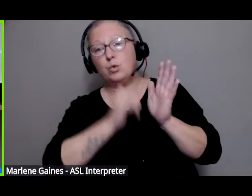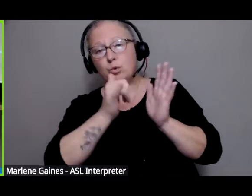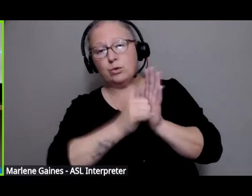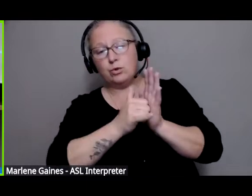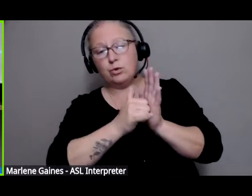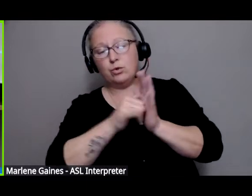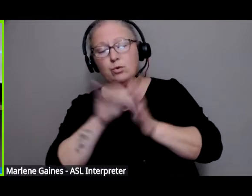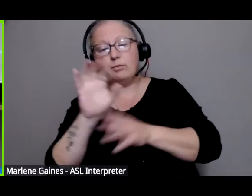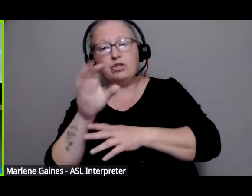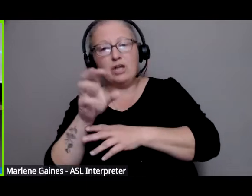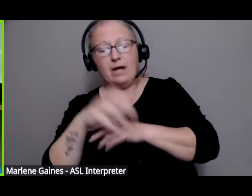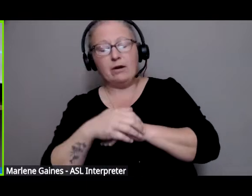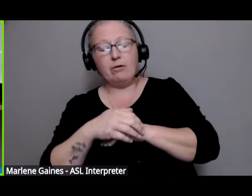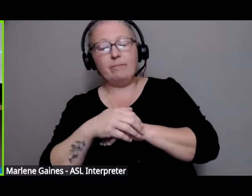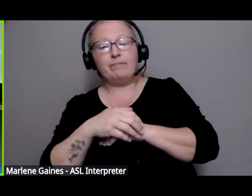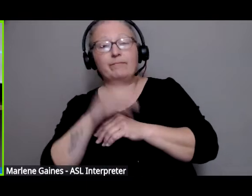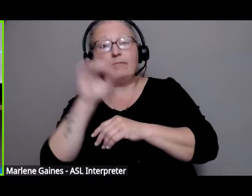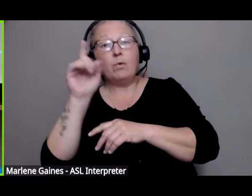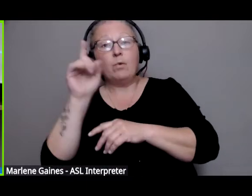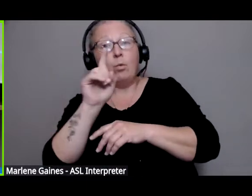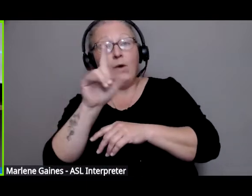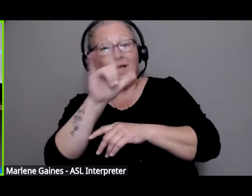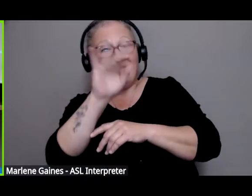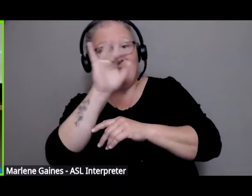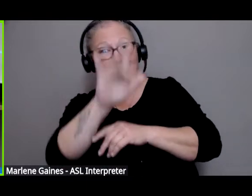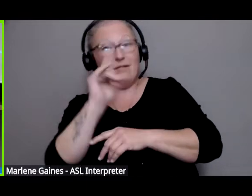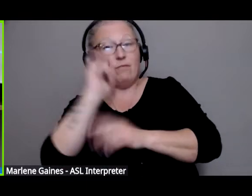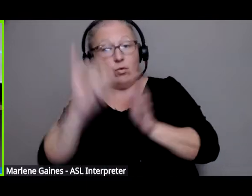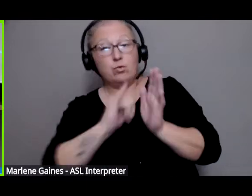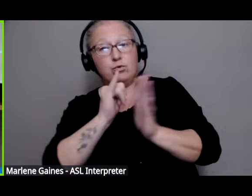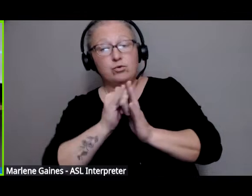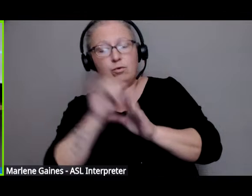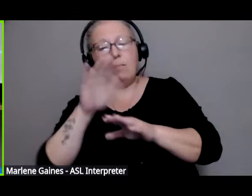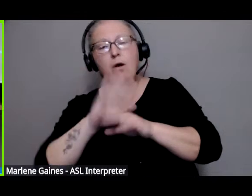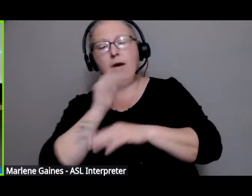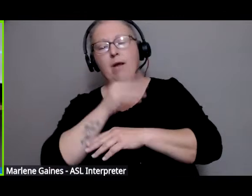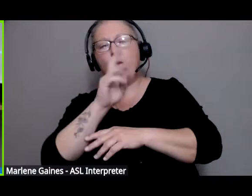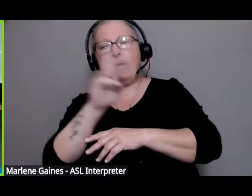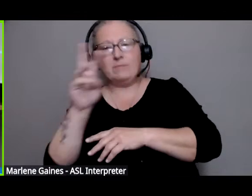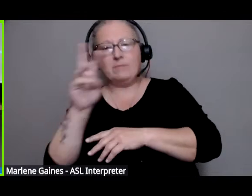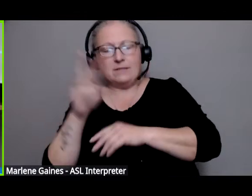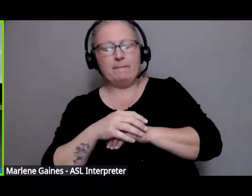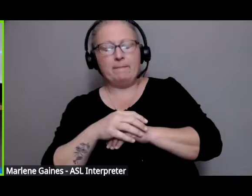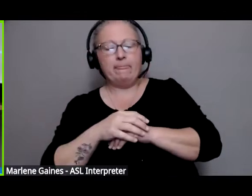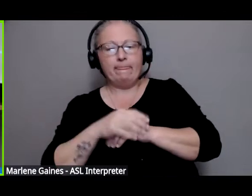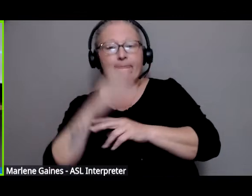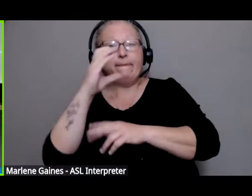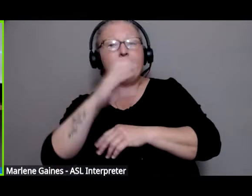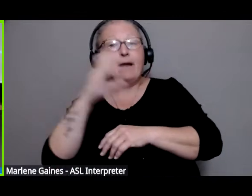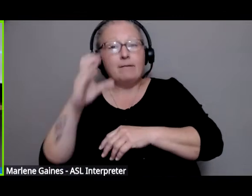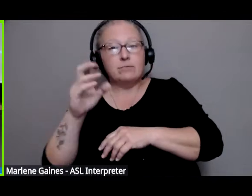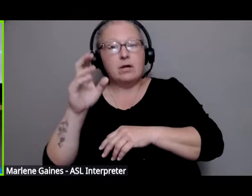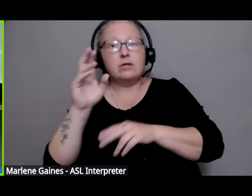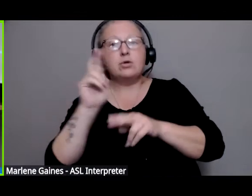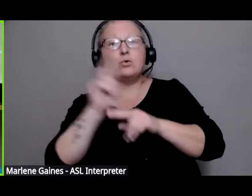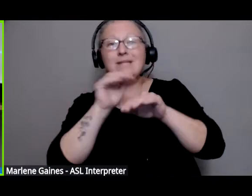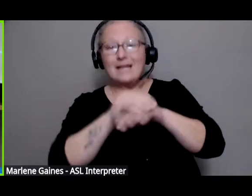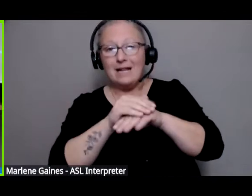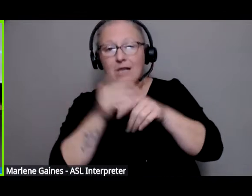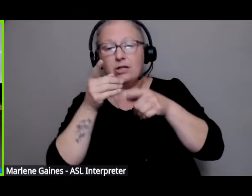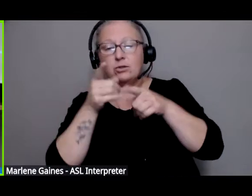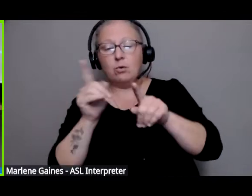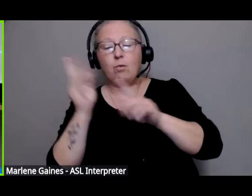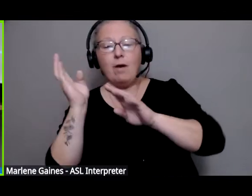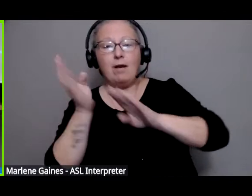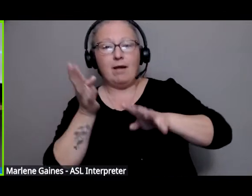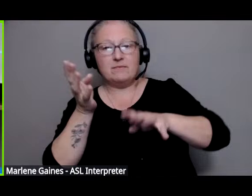channel. The link to the YouTube channel can be found on our website. You may view the captions in English as we live stream our